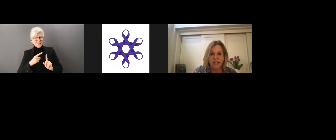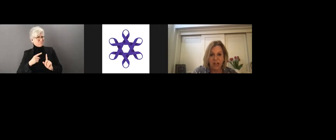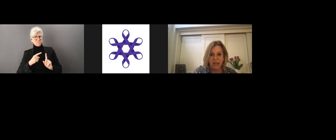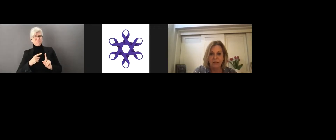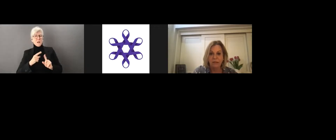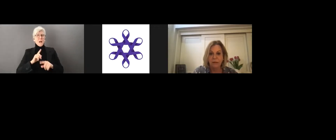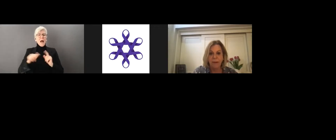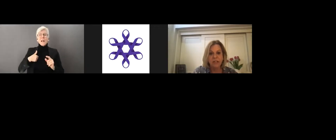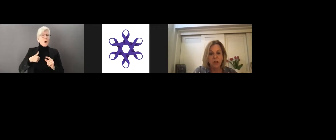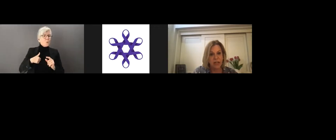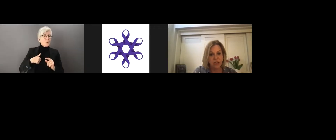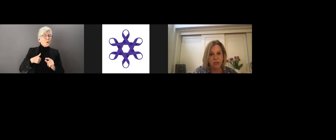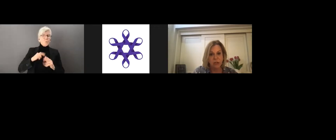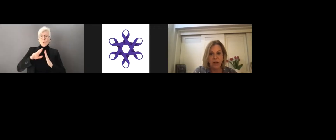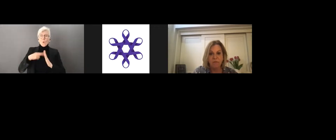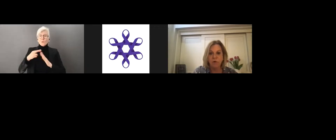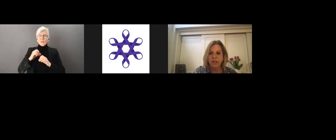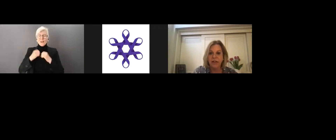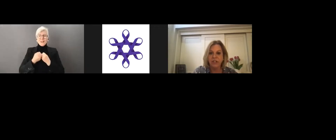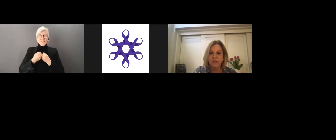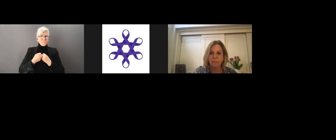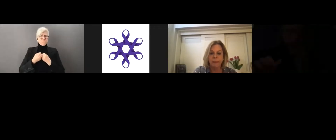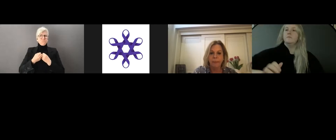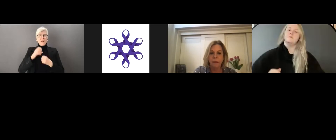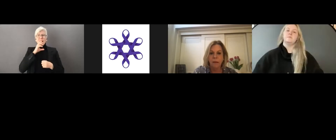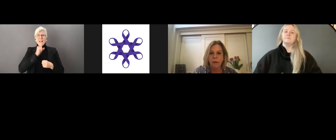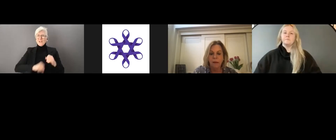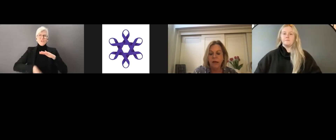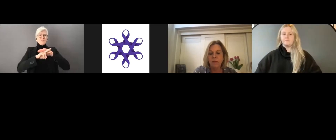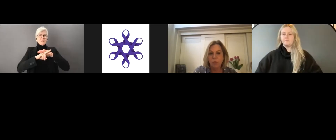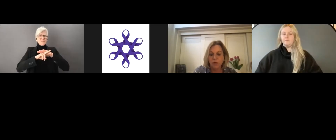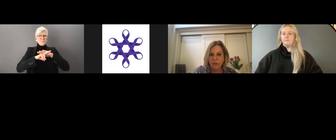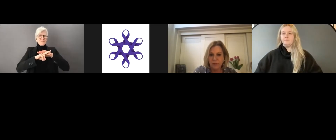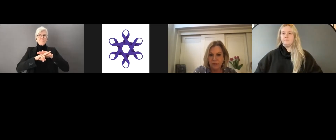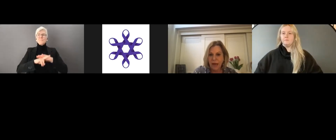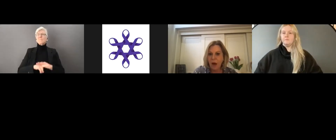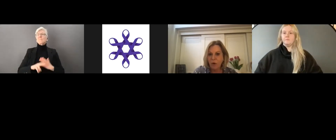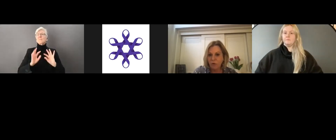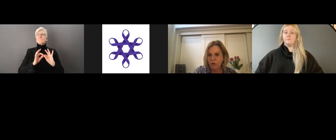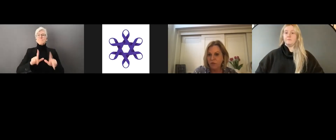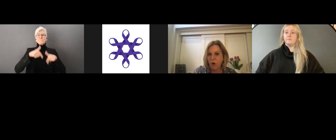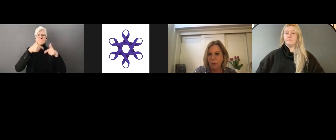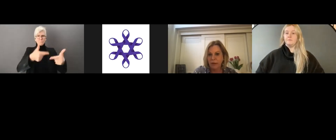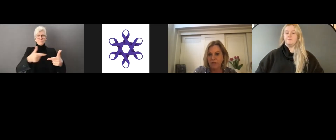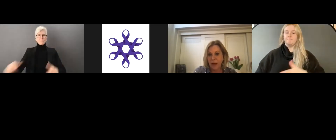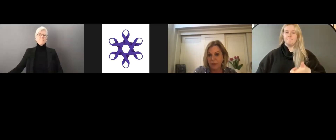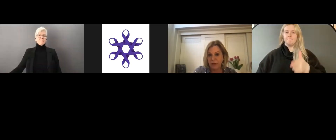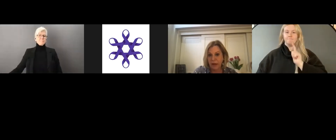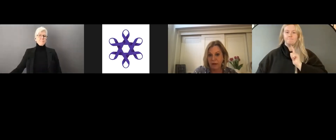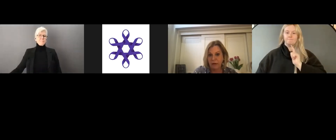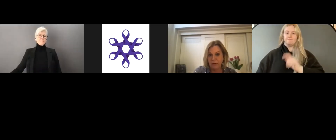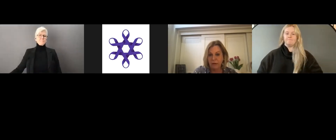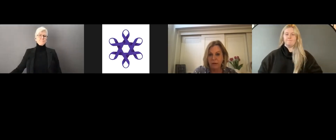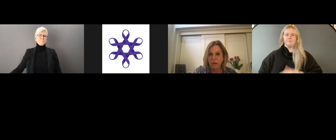profoundly denied based on age and rooted in ageism. In other words, how on earth could the following have happened